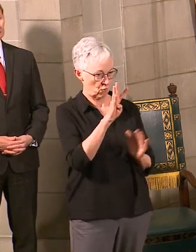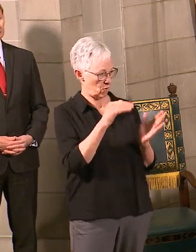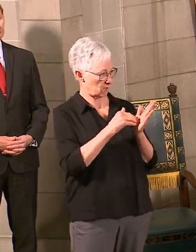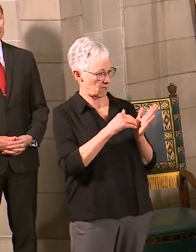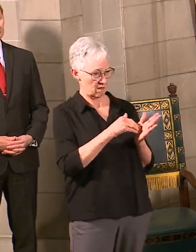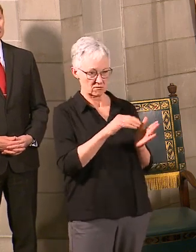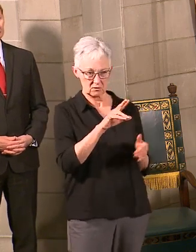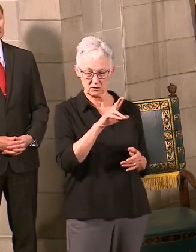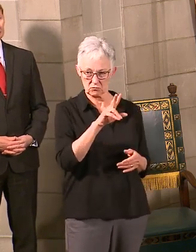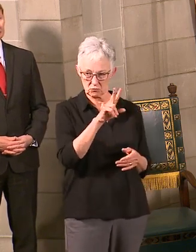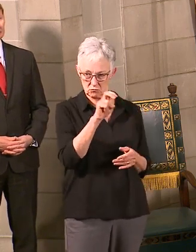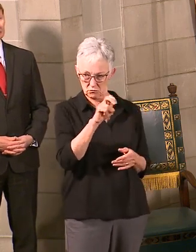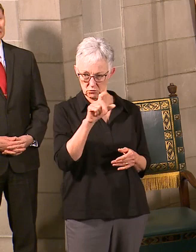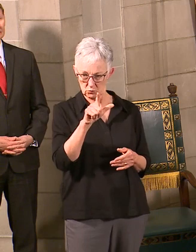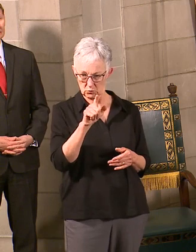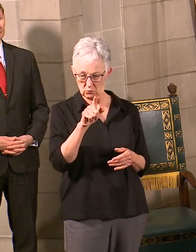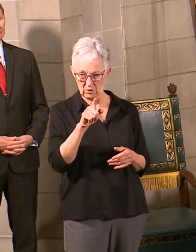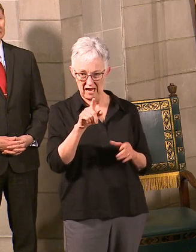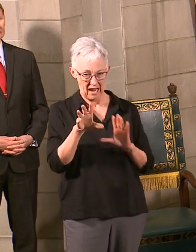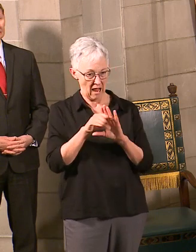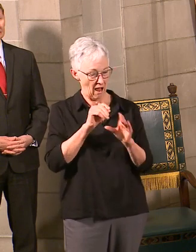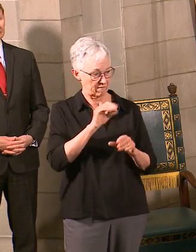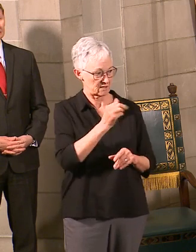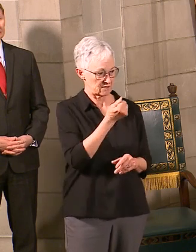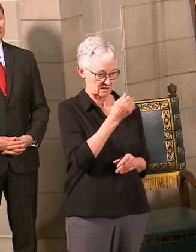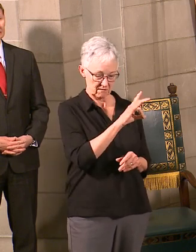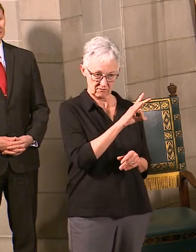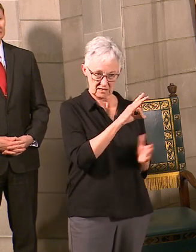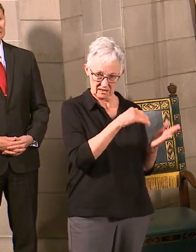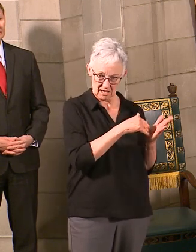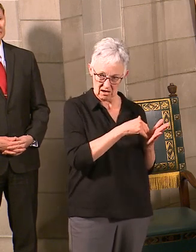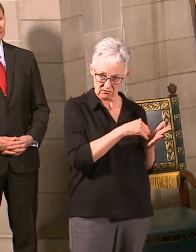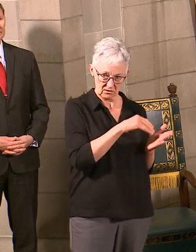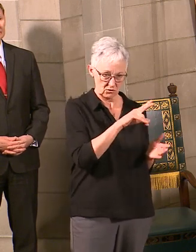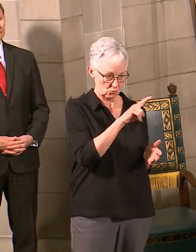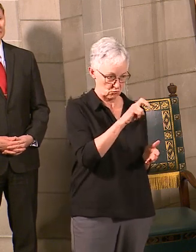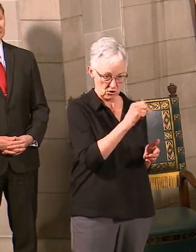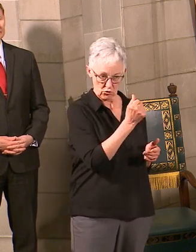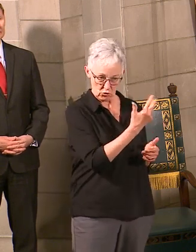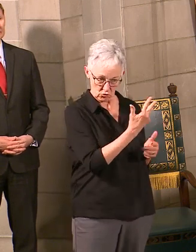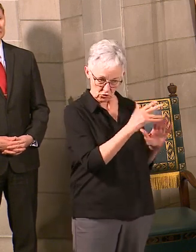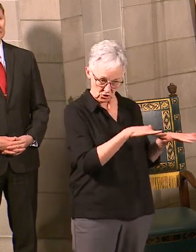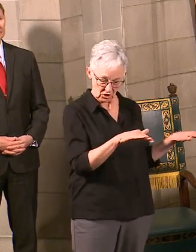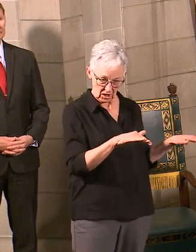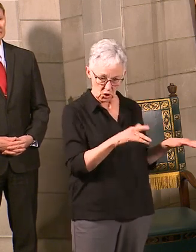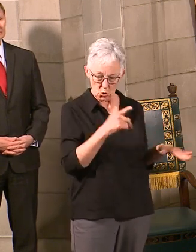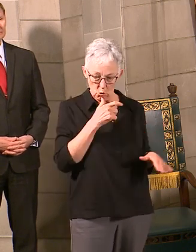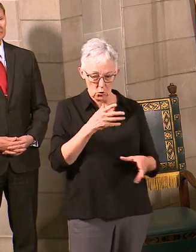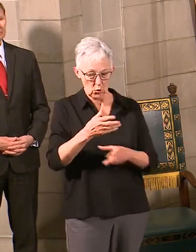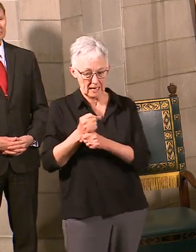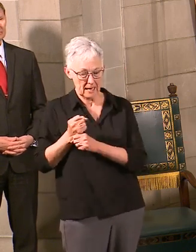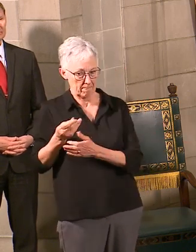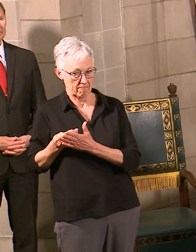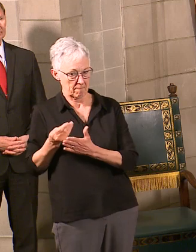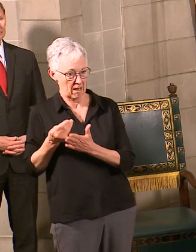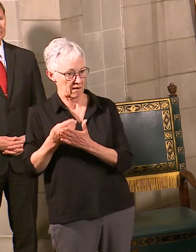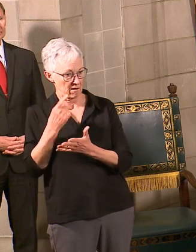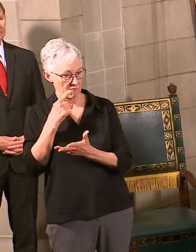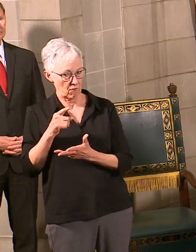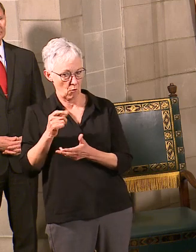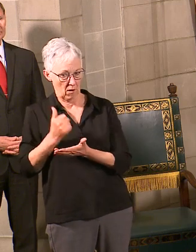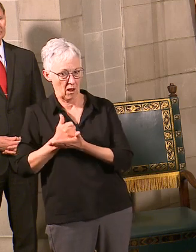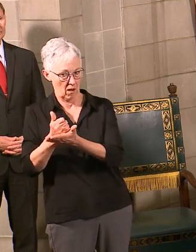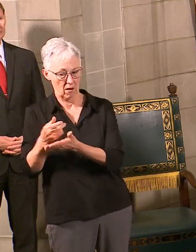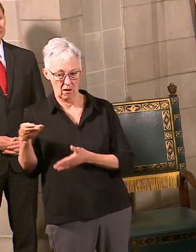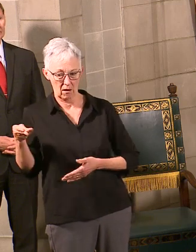4,421 out of 17,213 children whose families receive child care subsidy from the state do not have